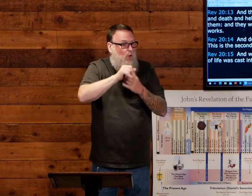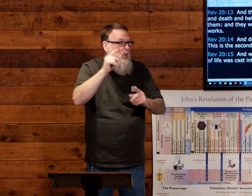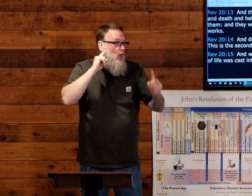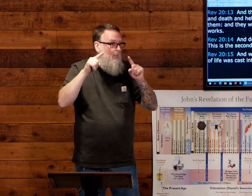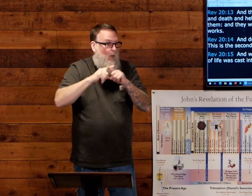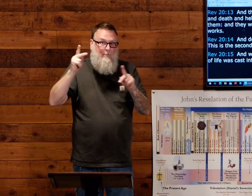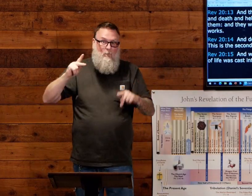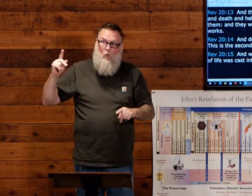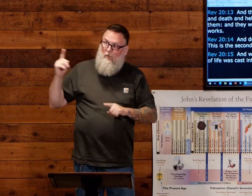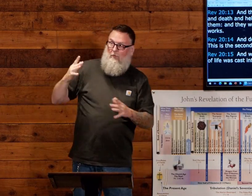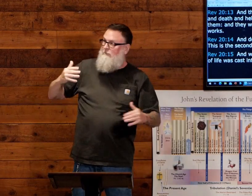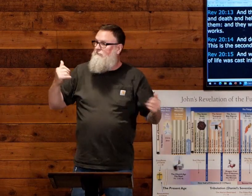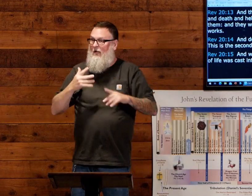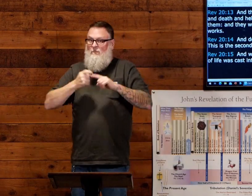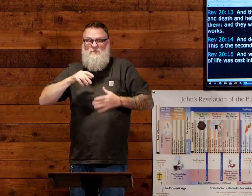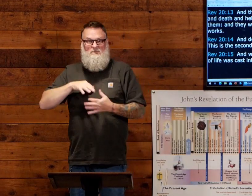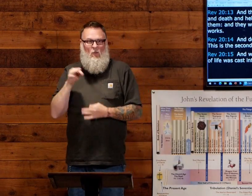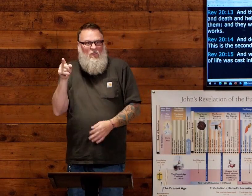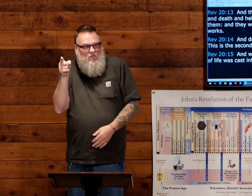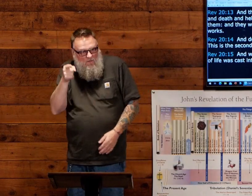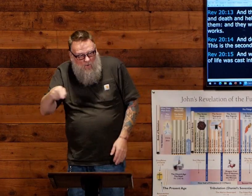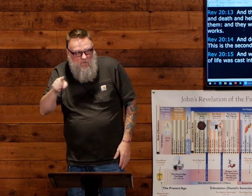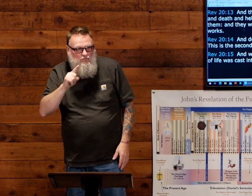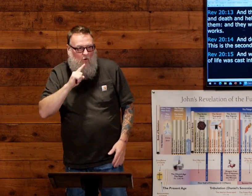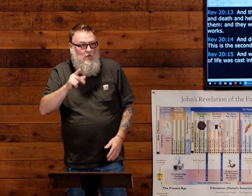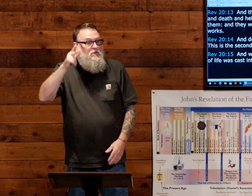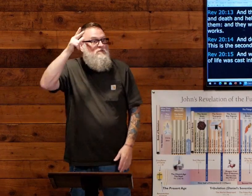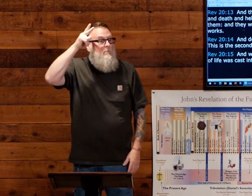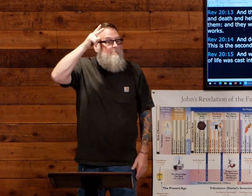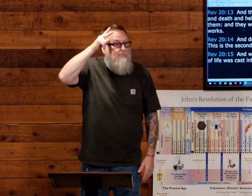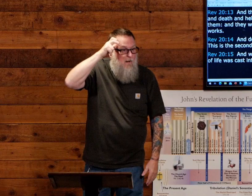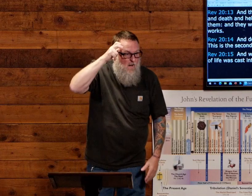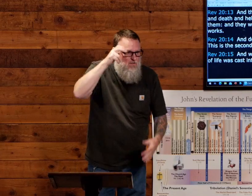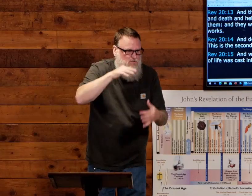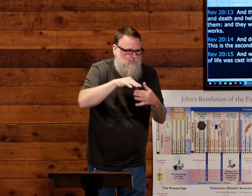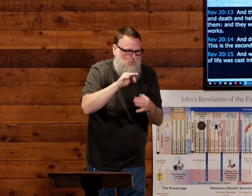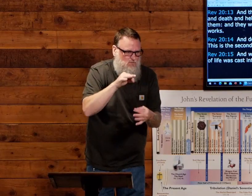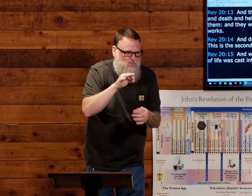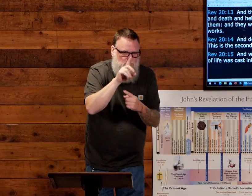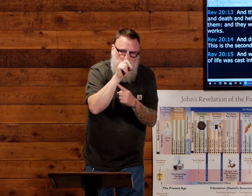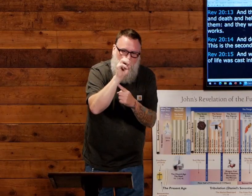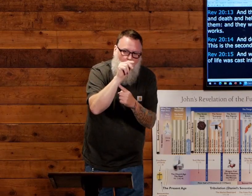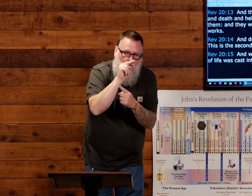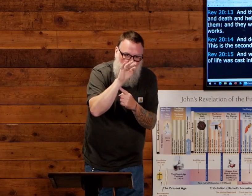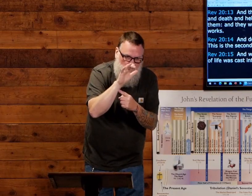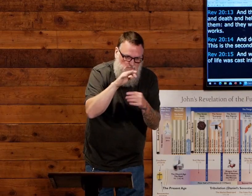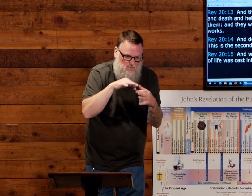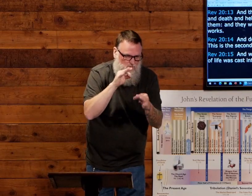talk about haunted house and spirits and things like that. Those are demonic spirits.